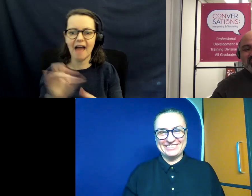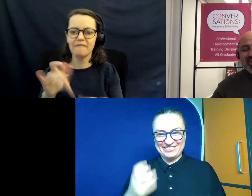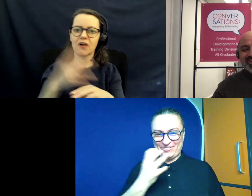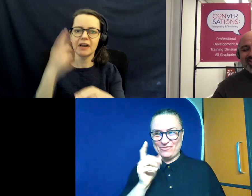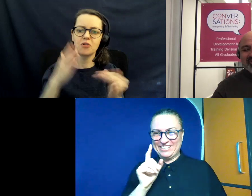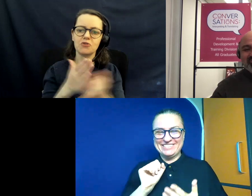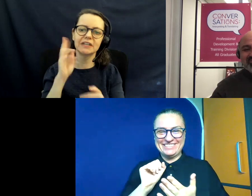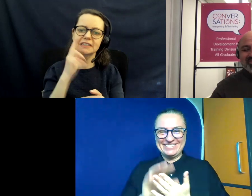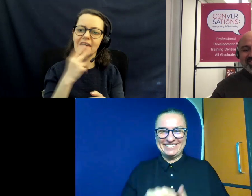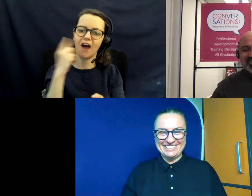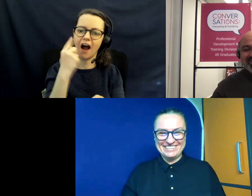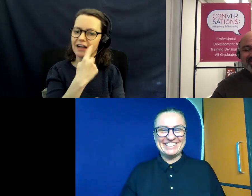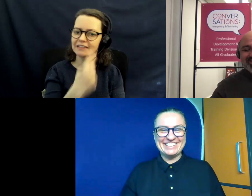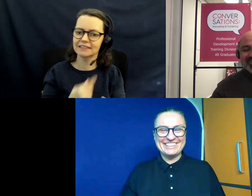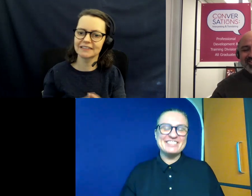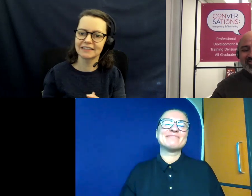and